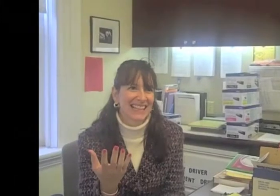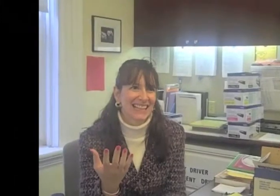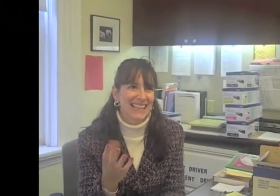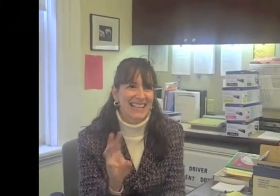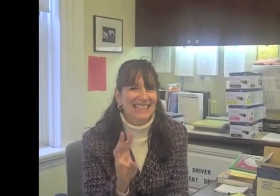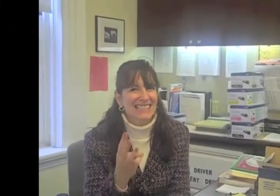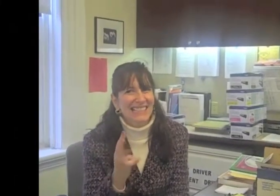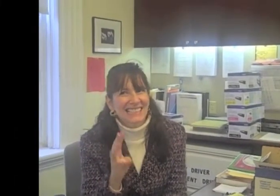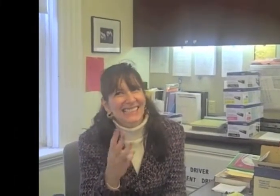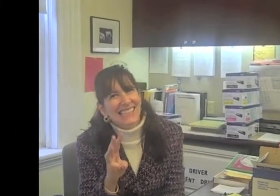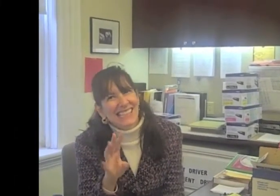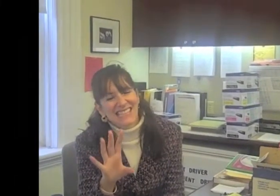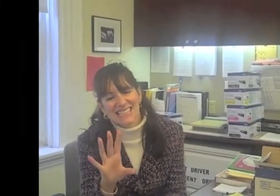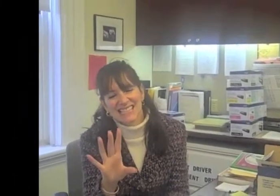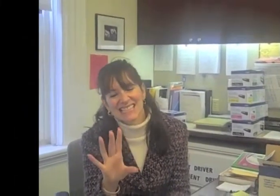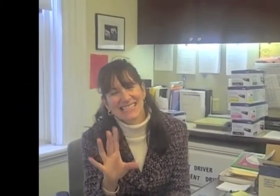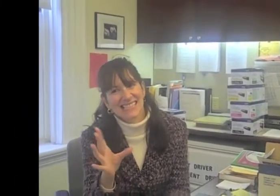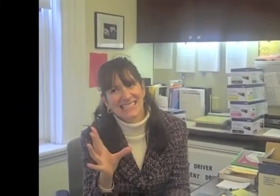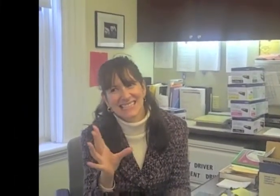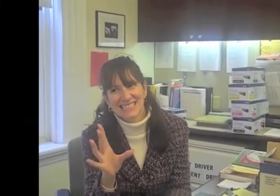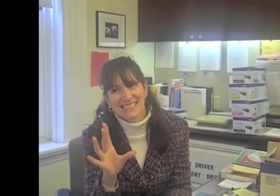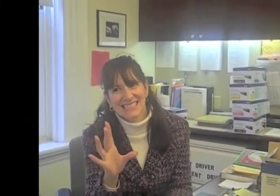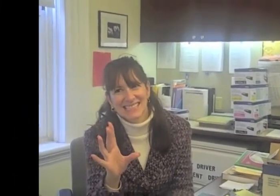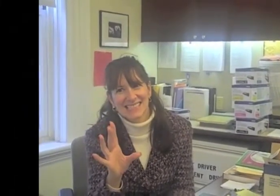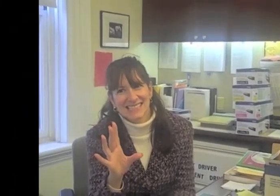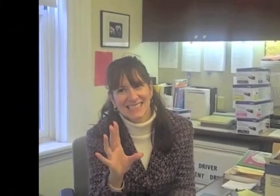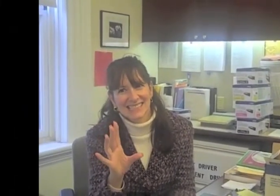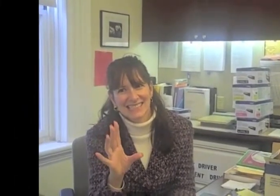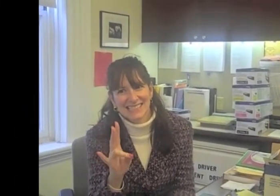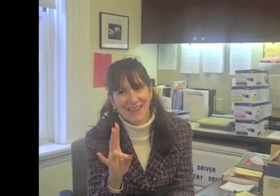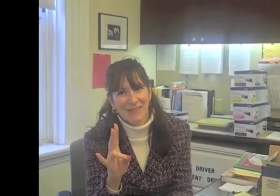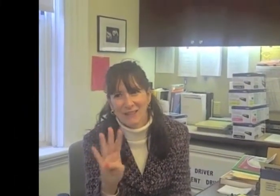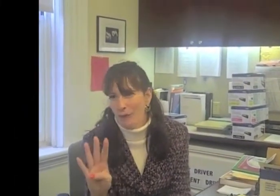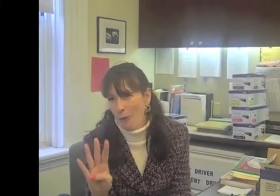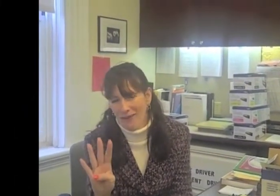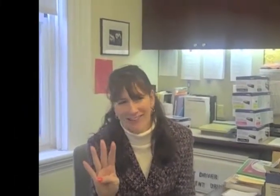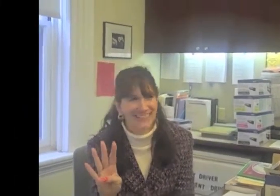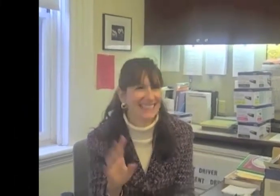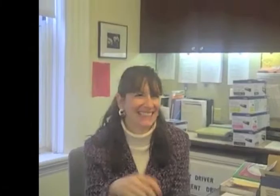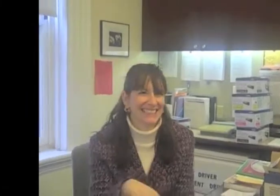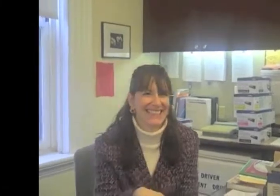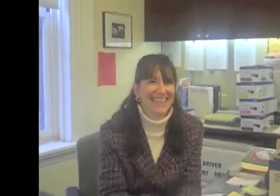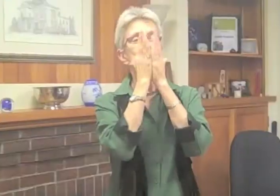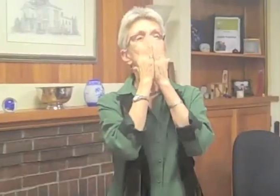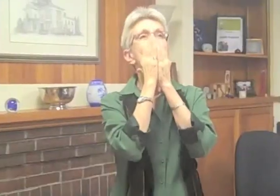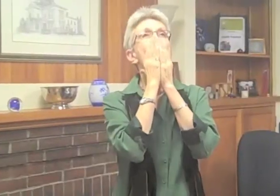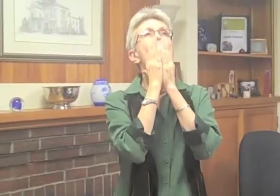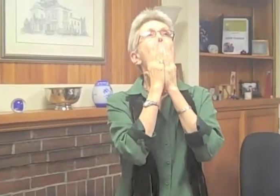Um, 1876. I think maybe 1674.